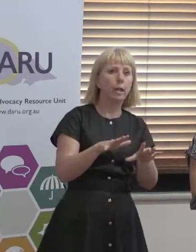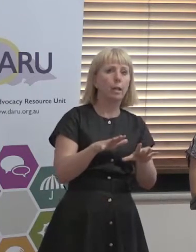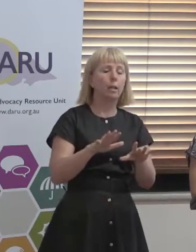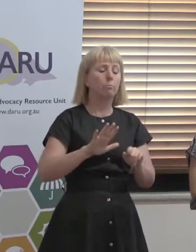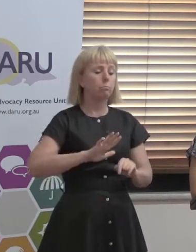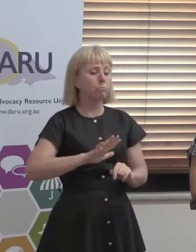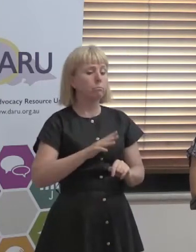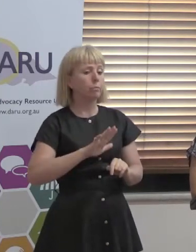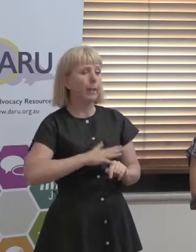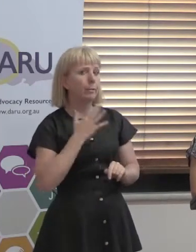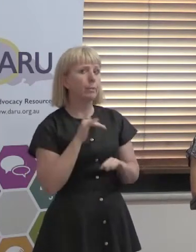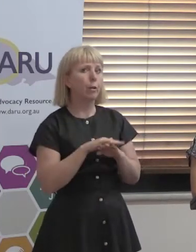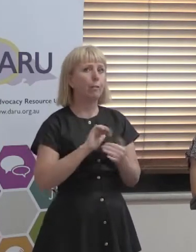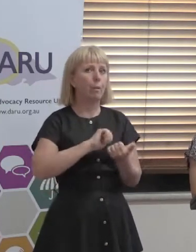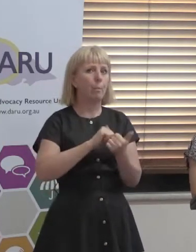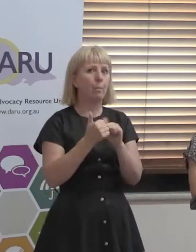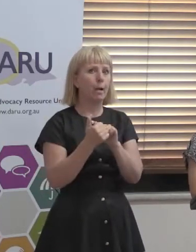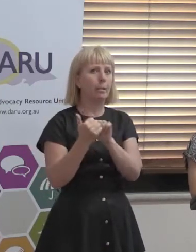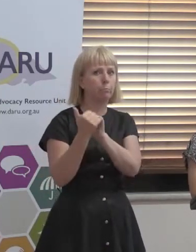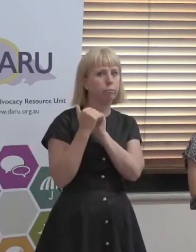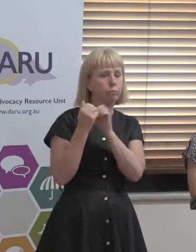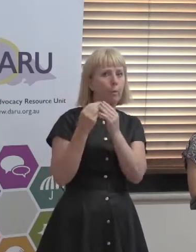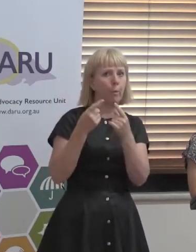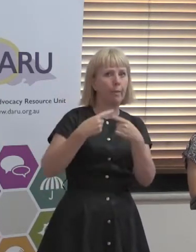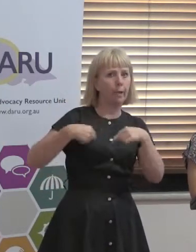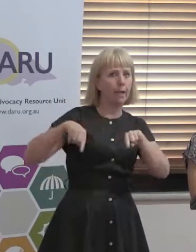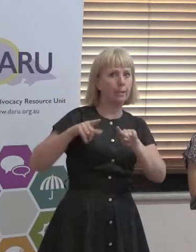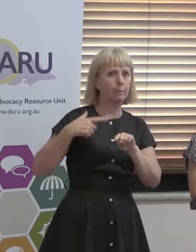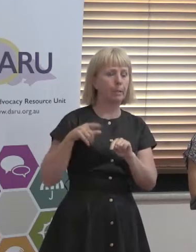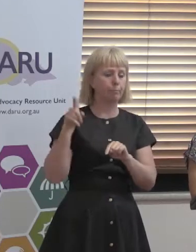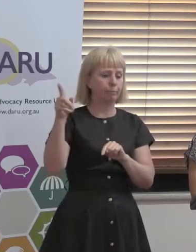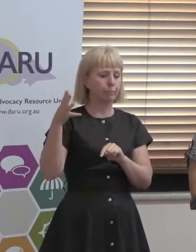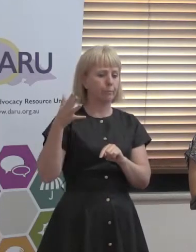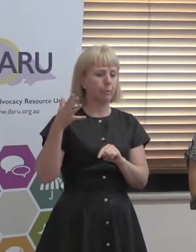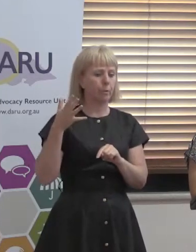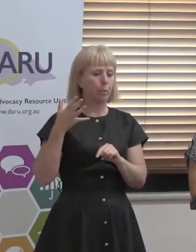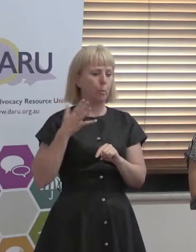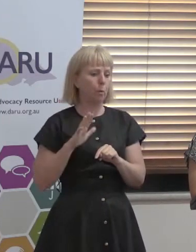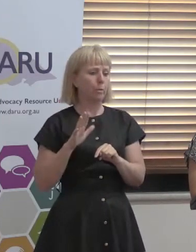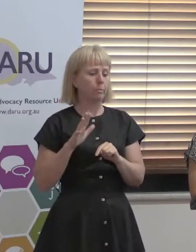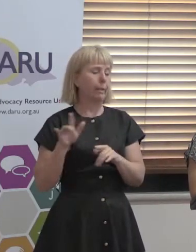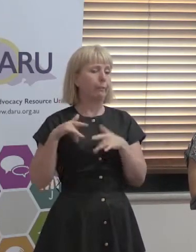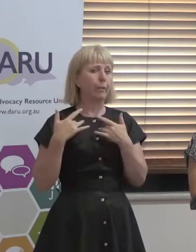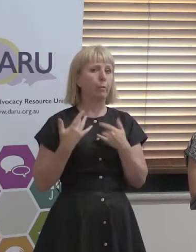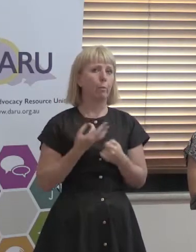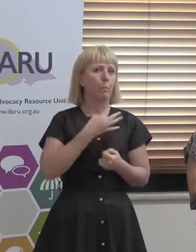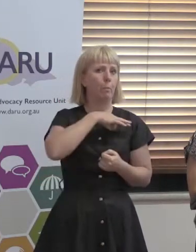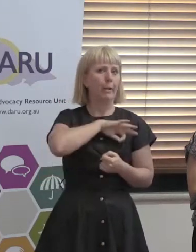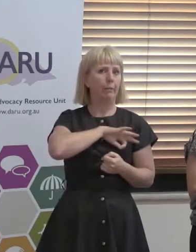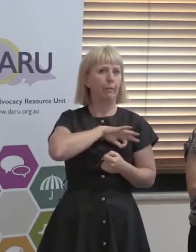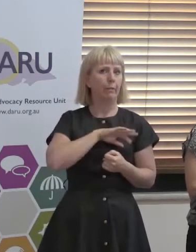some kind of partnership opportunity because they're really keen on the benefit of it for